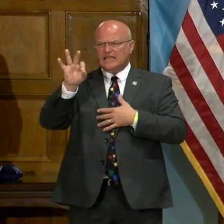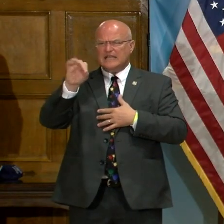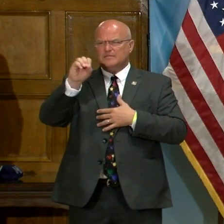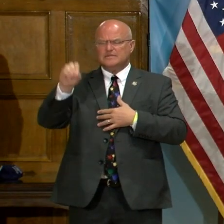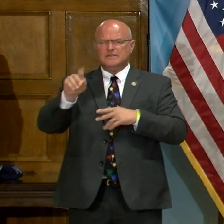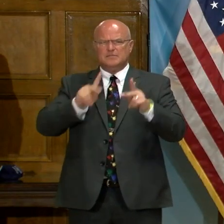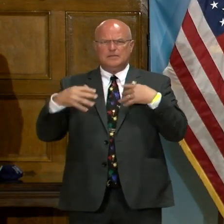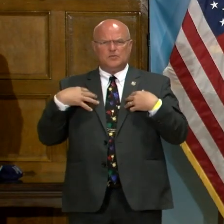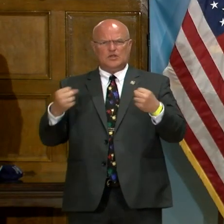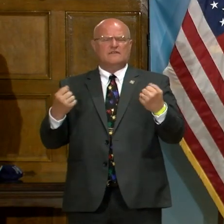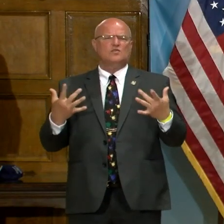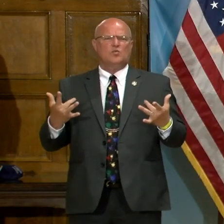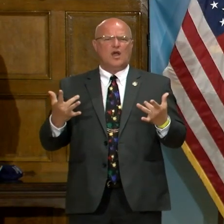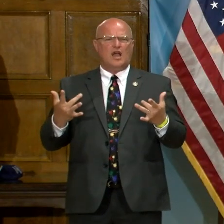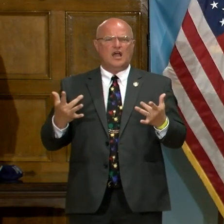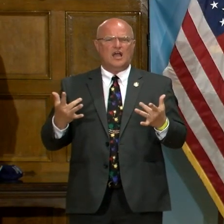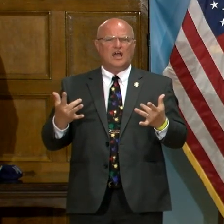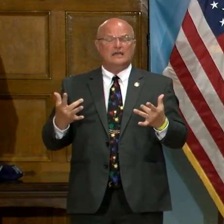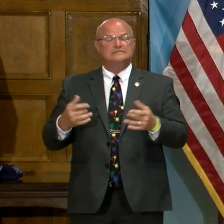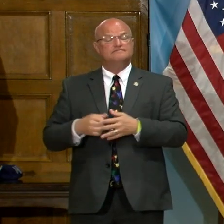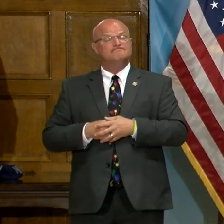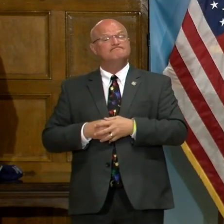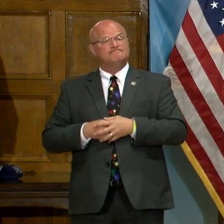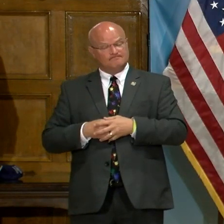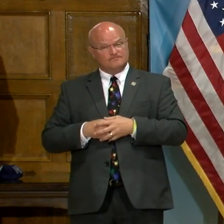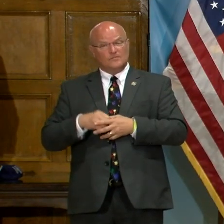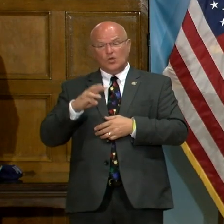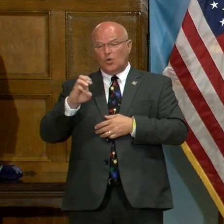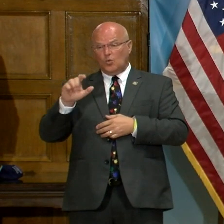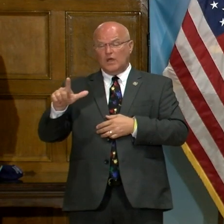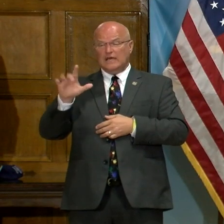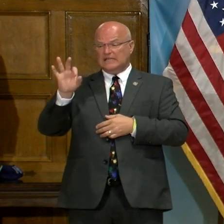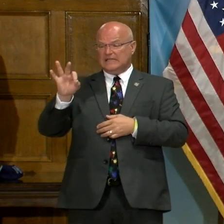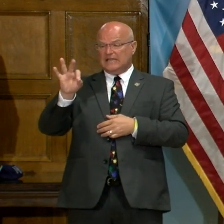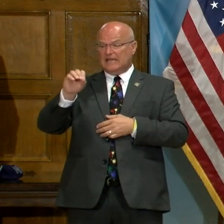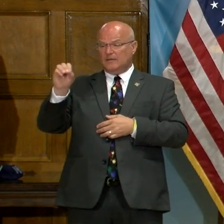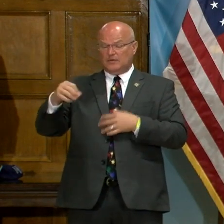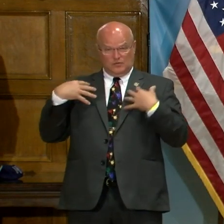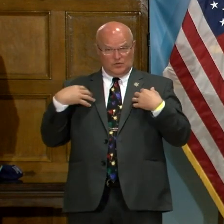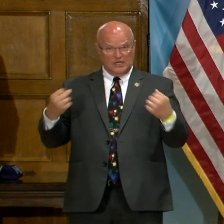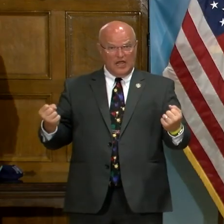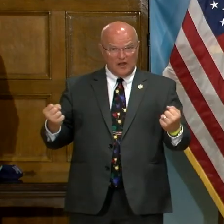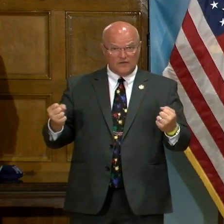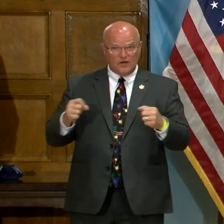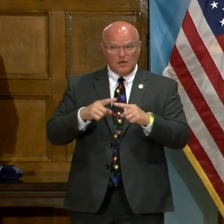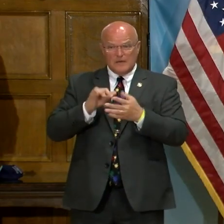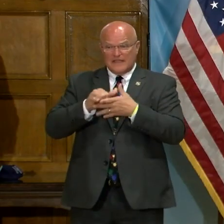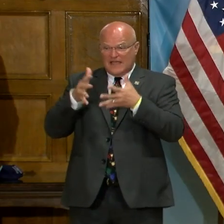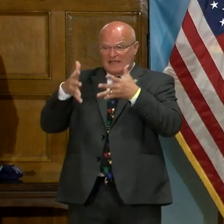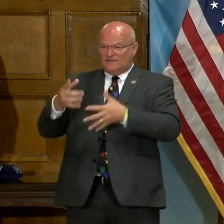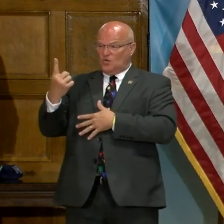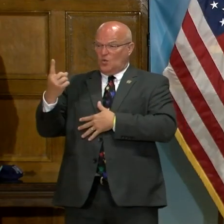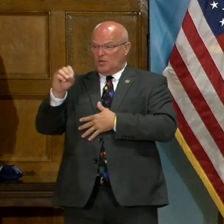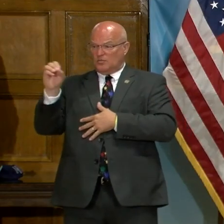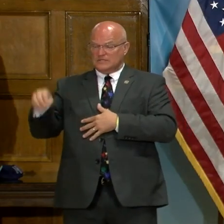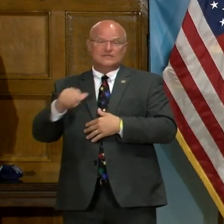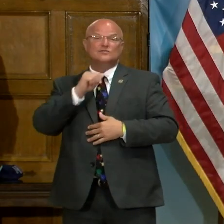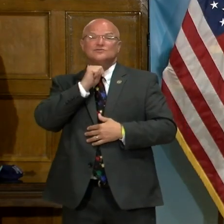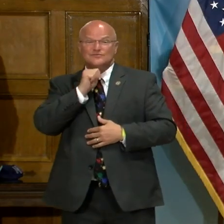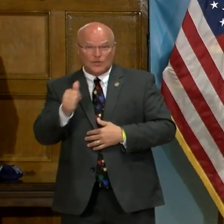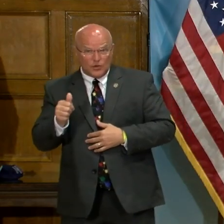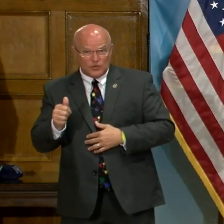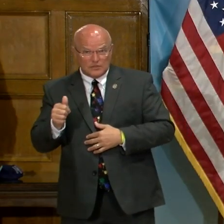99% of people recover? Well, 99% may recover, but that leaves 1% who